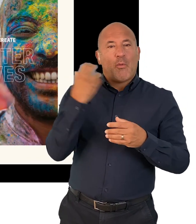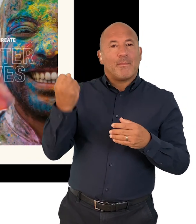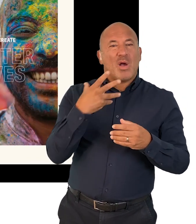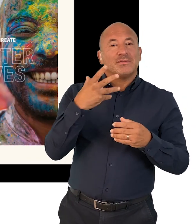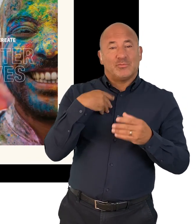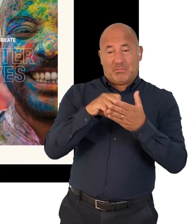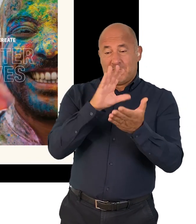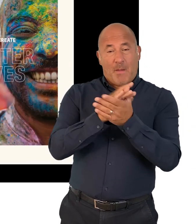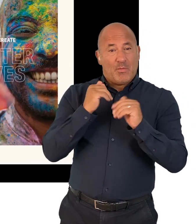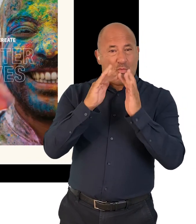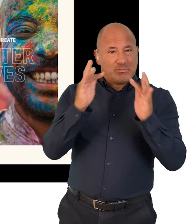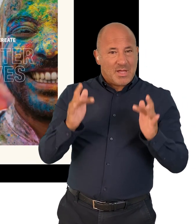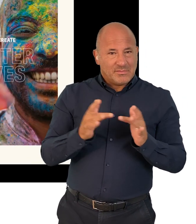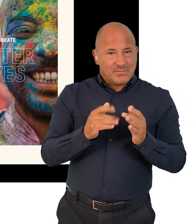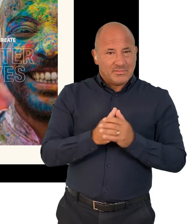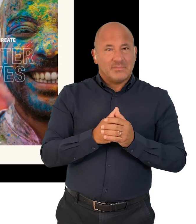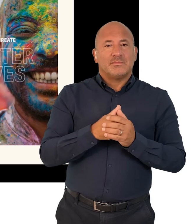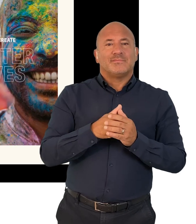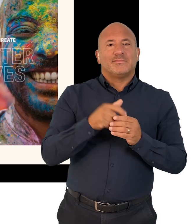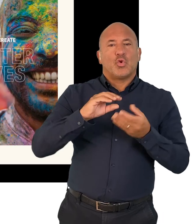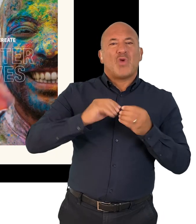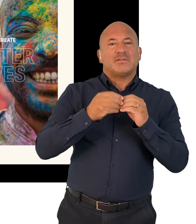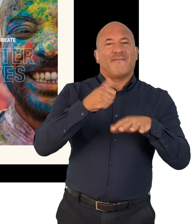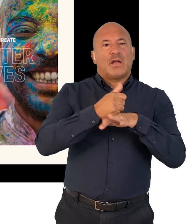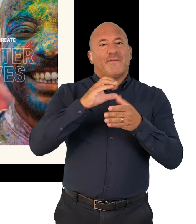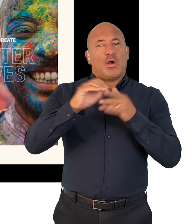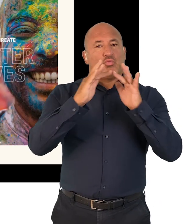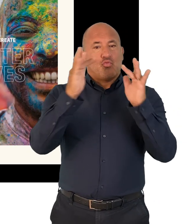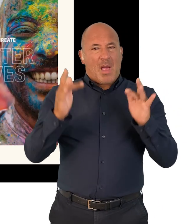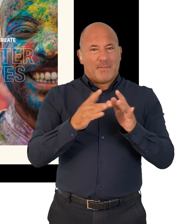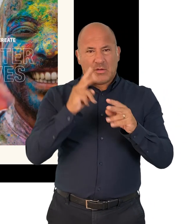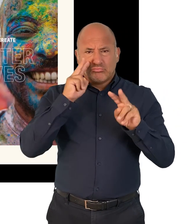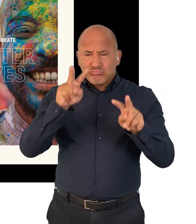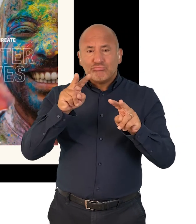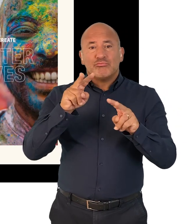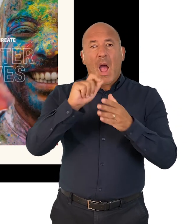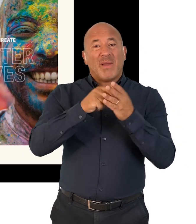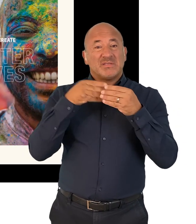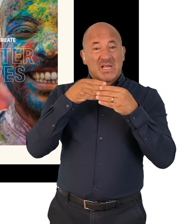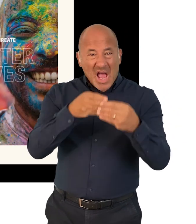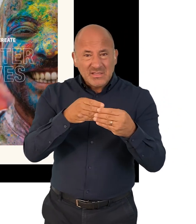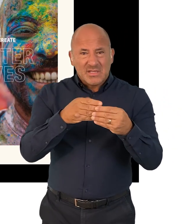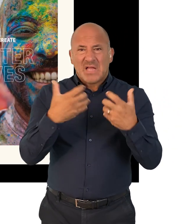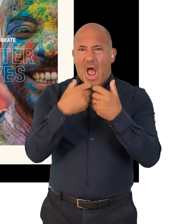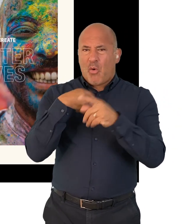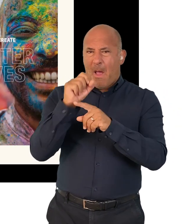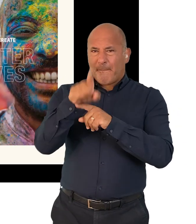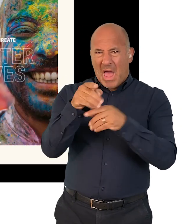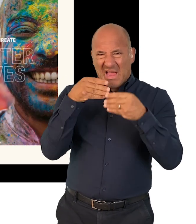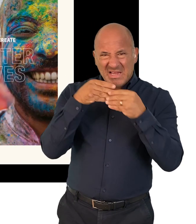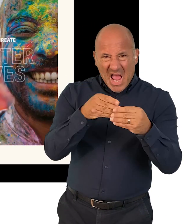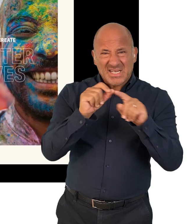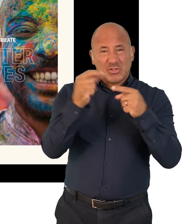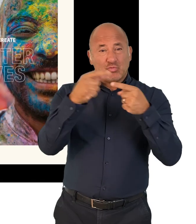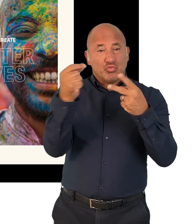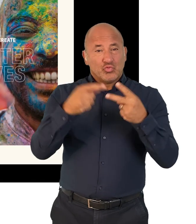on our website. Visit the Creative Foundations Fund webpage to read the applicant guidance and the relevant How to Apply Strand guide